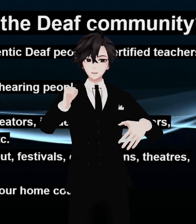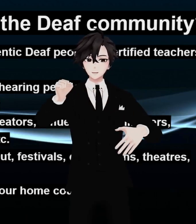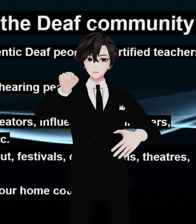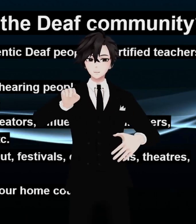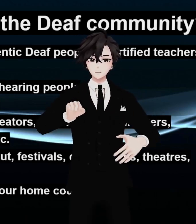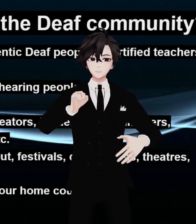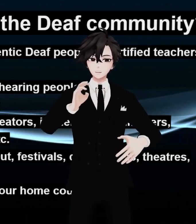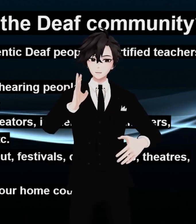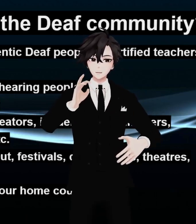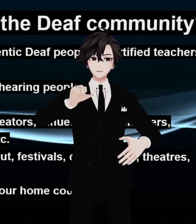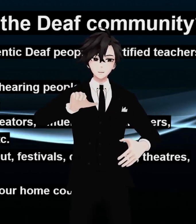award